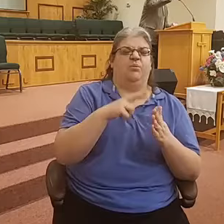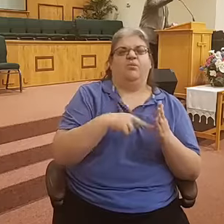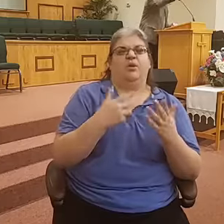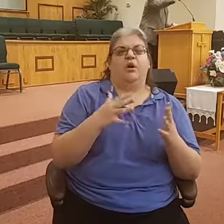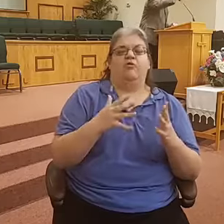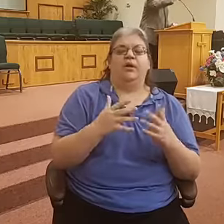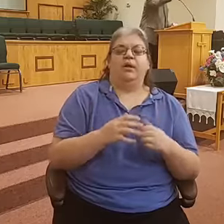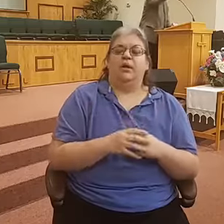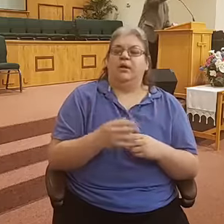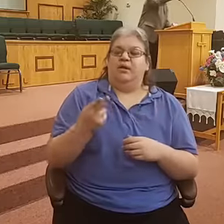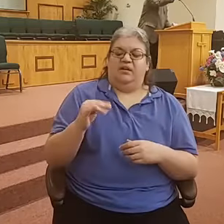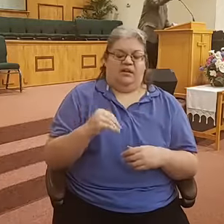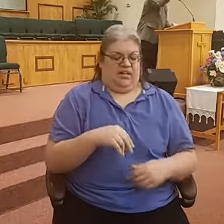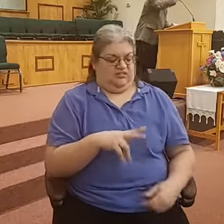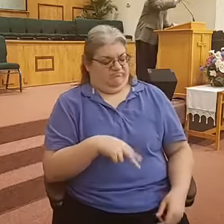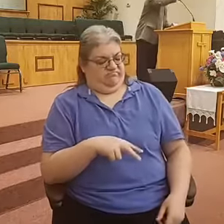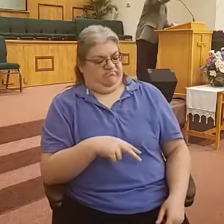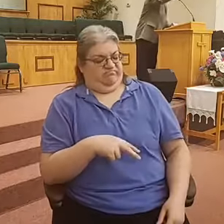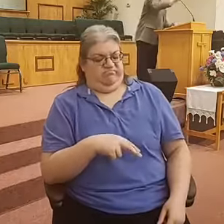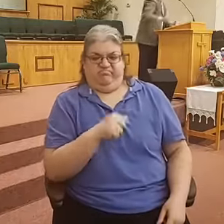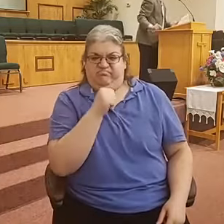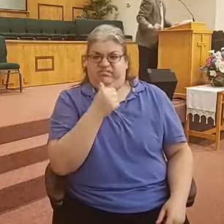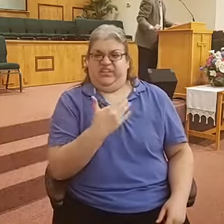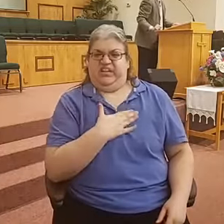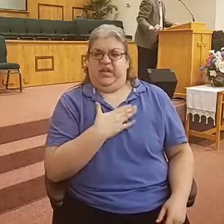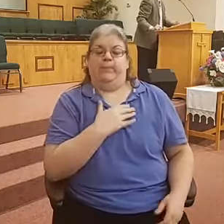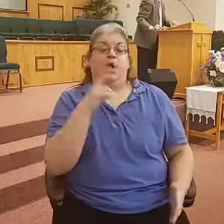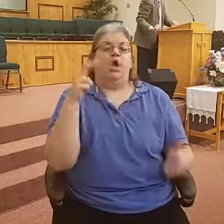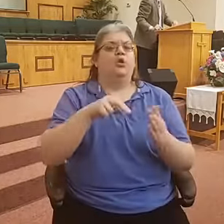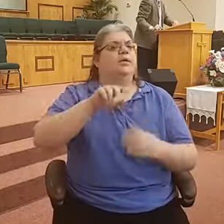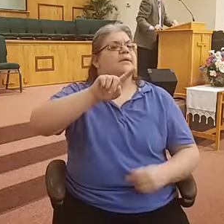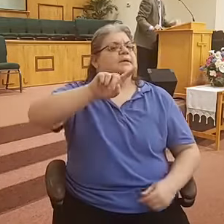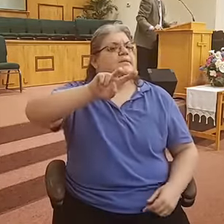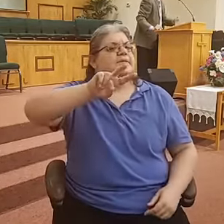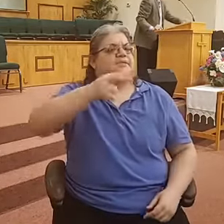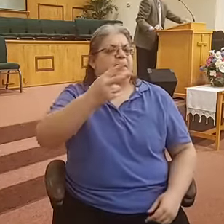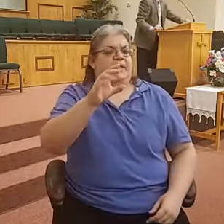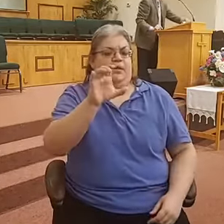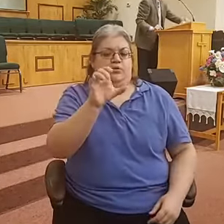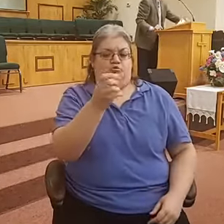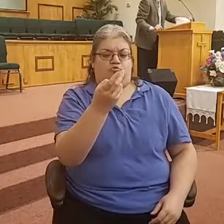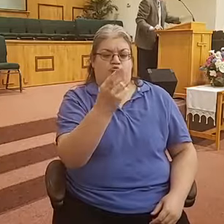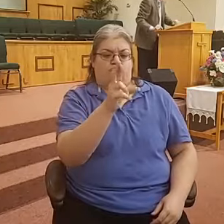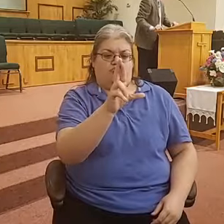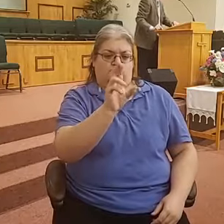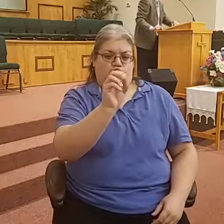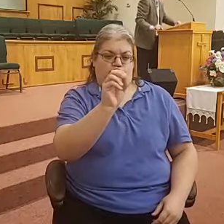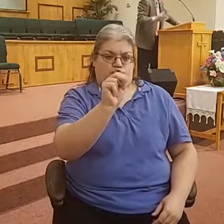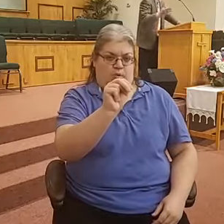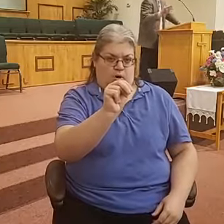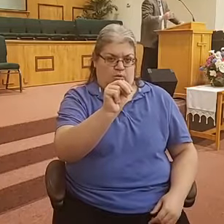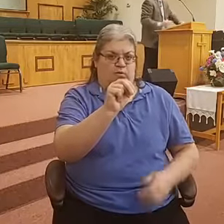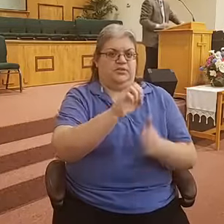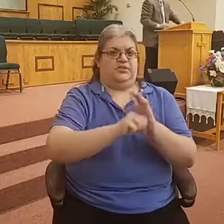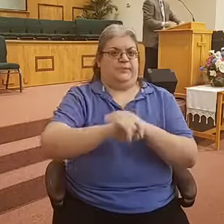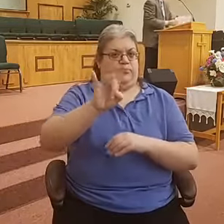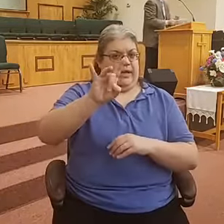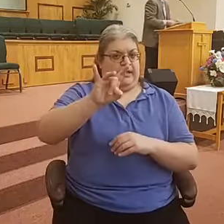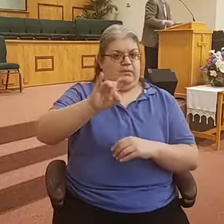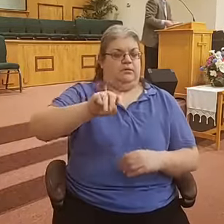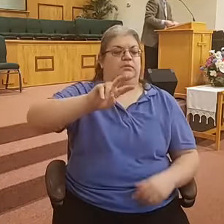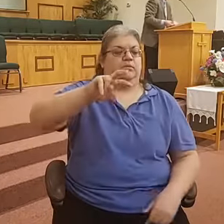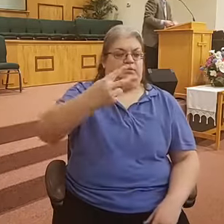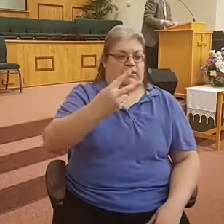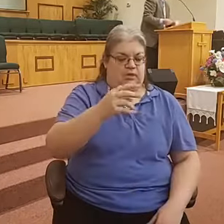displeased and he called them Kabul. I want you to turn to 2 Chronicles chapter 8. 2 Chronicles chapter 8. You need to see this.